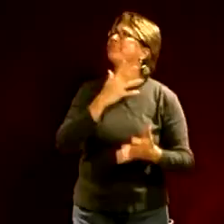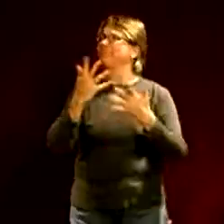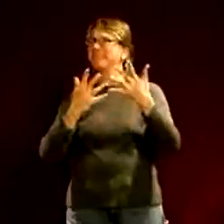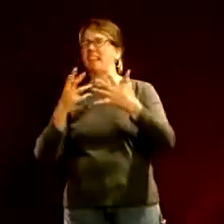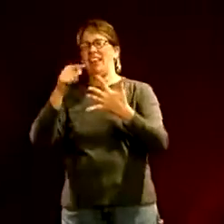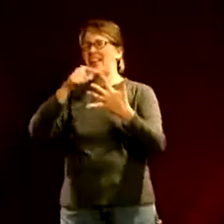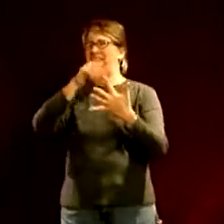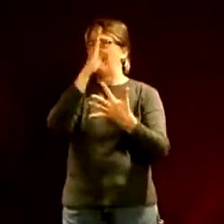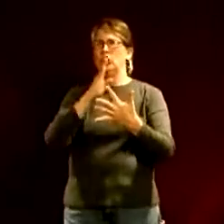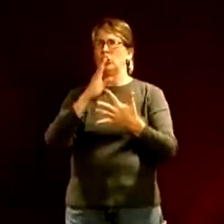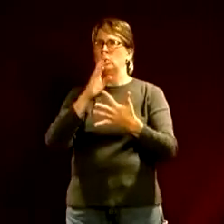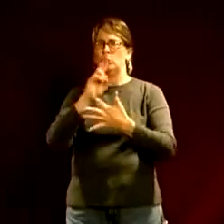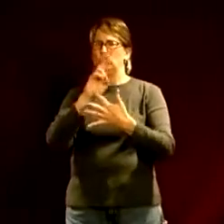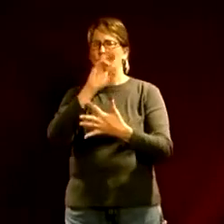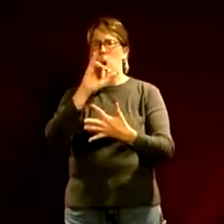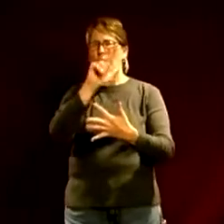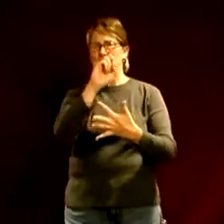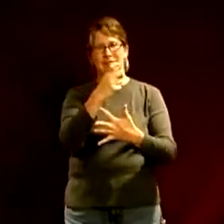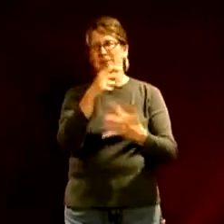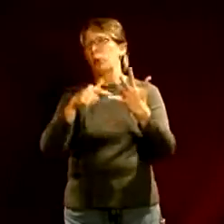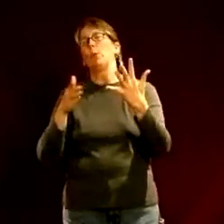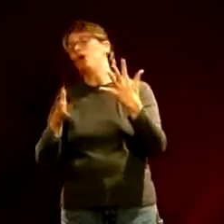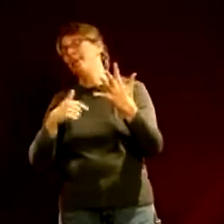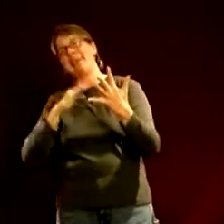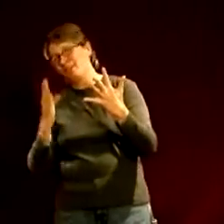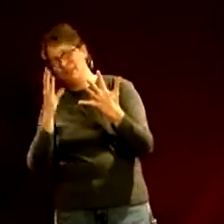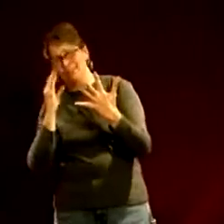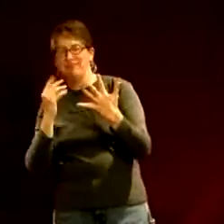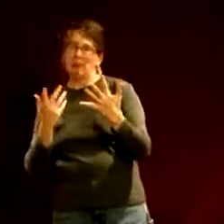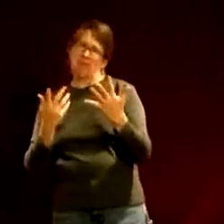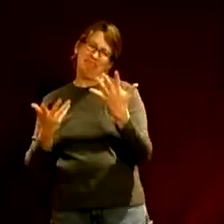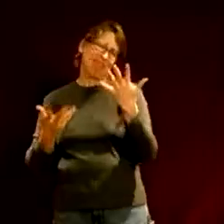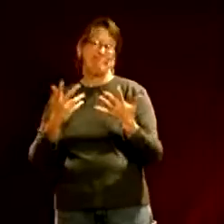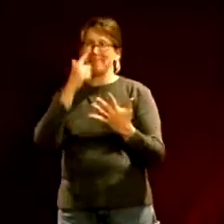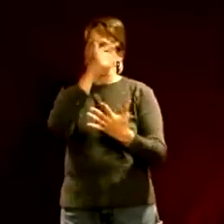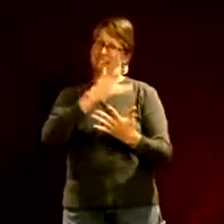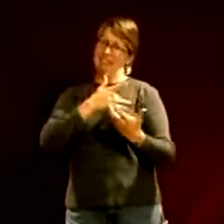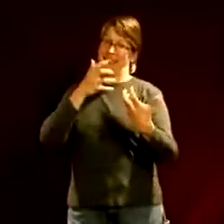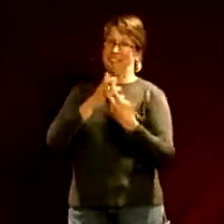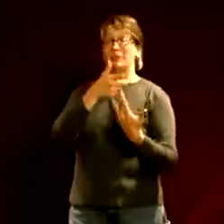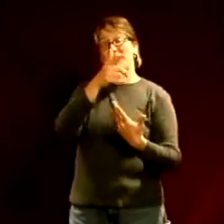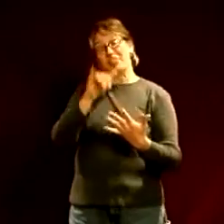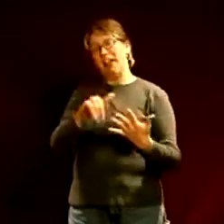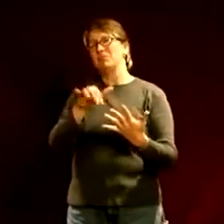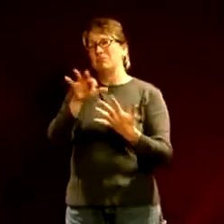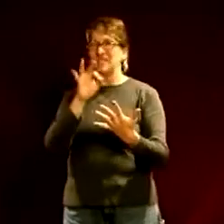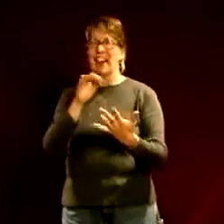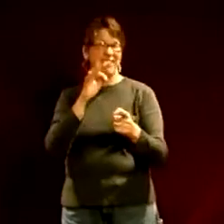yeah, but I haven't used that too often. I've never experienced the wood boat. So trying to figure out what's the best match